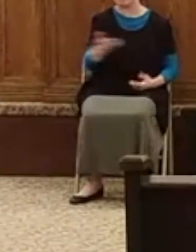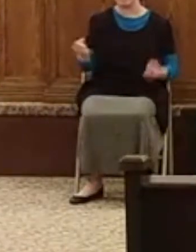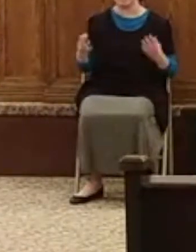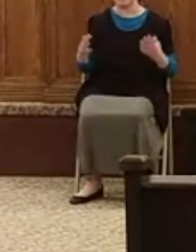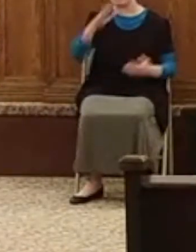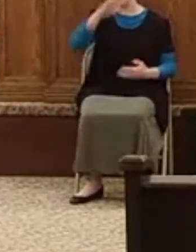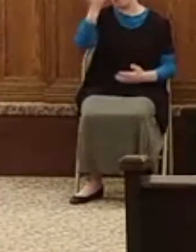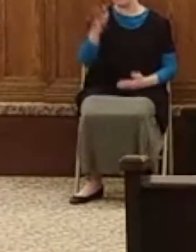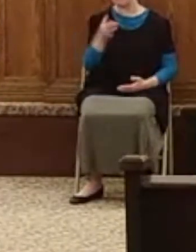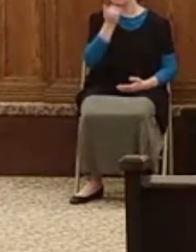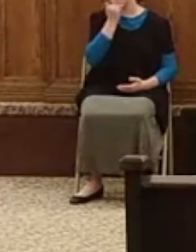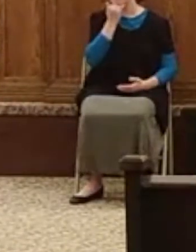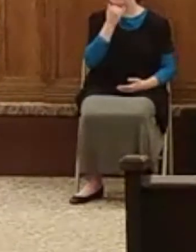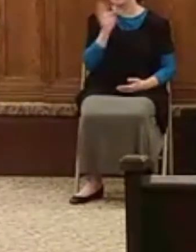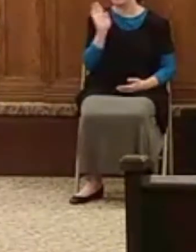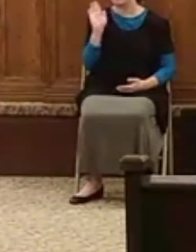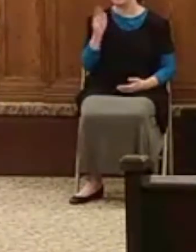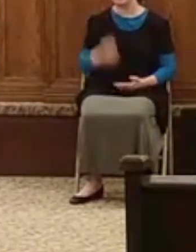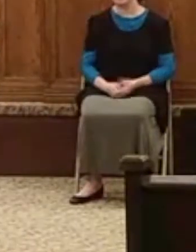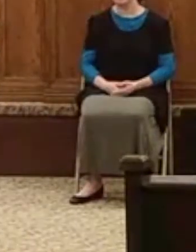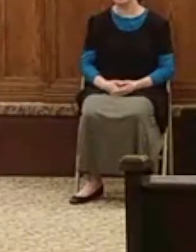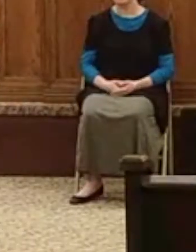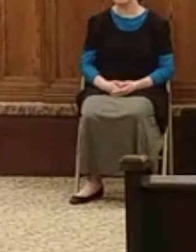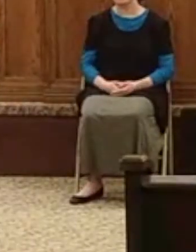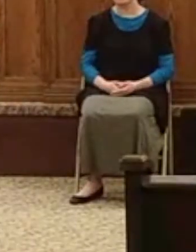How many has never made a mistake? Raise your hand.